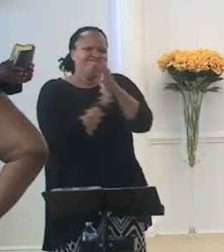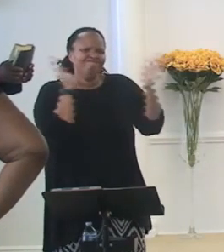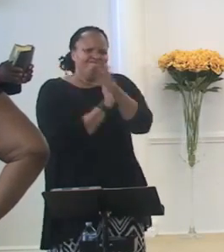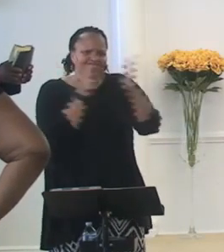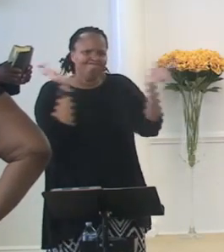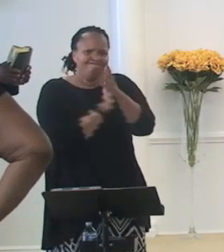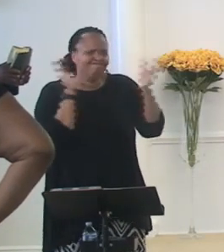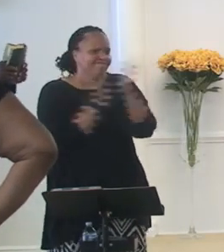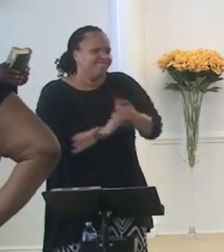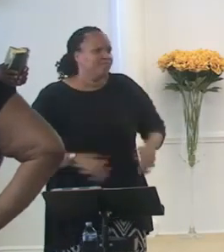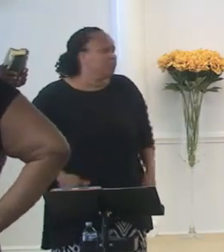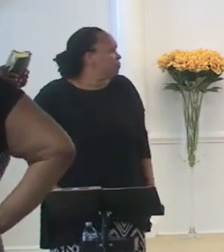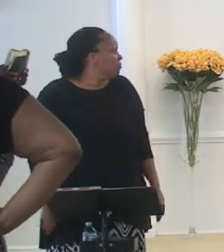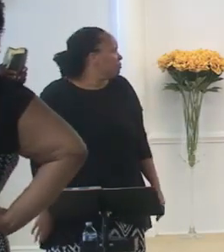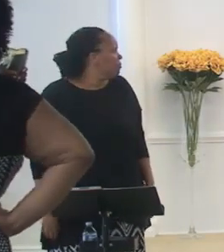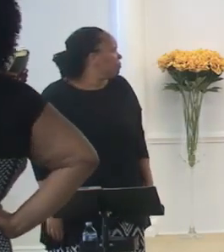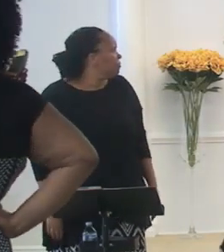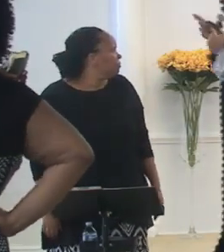now